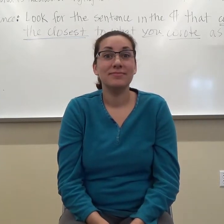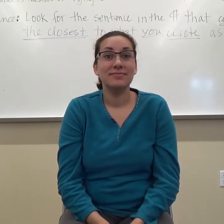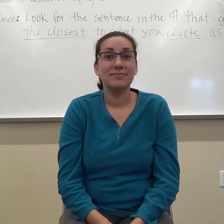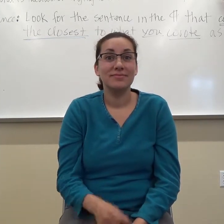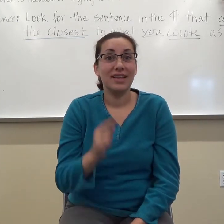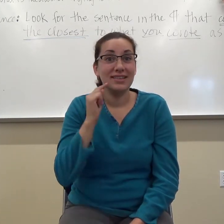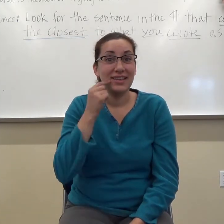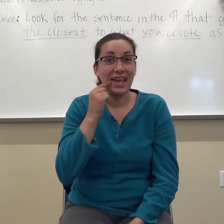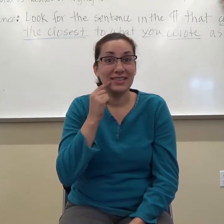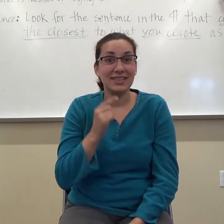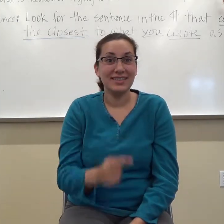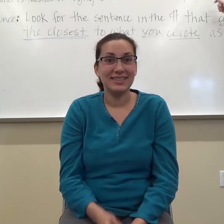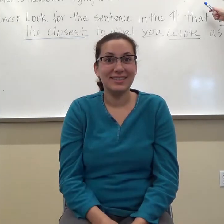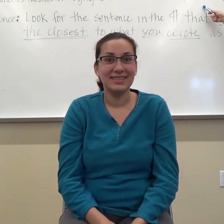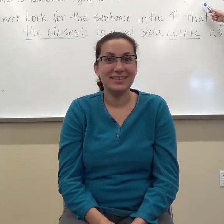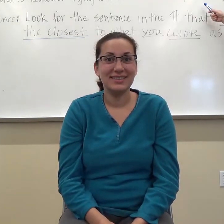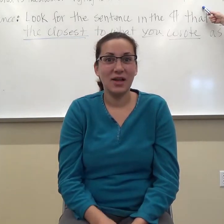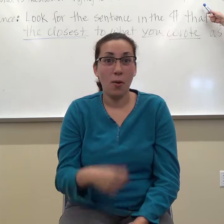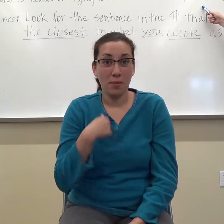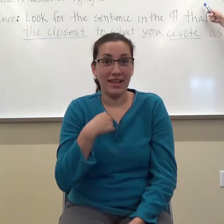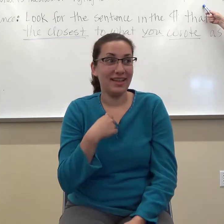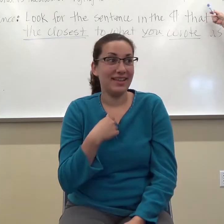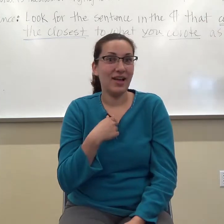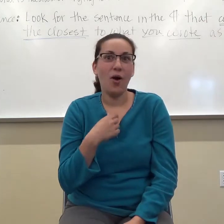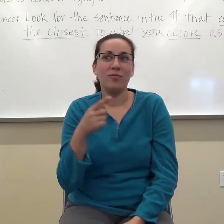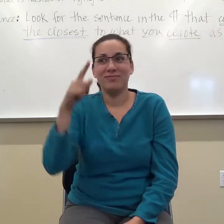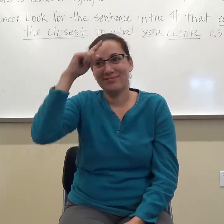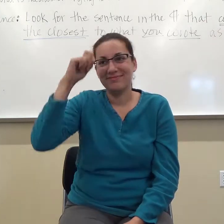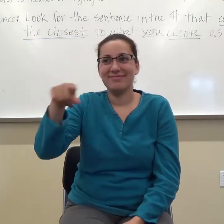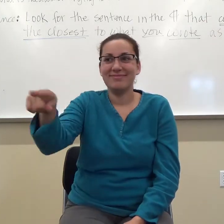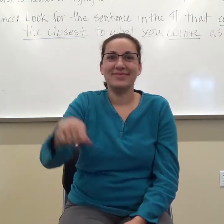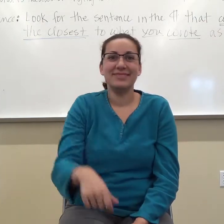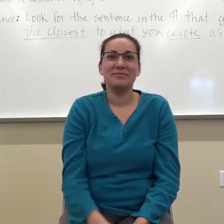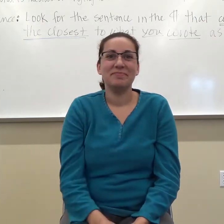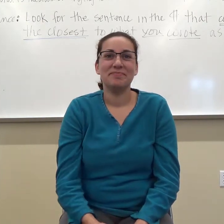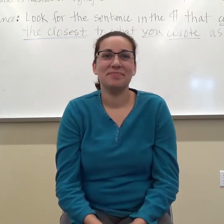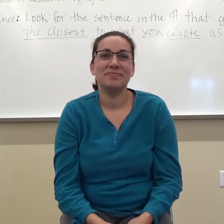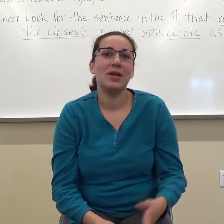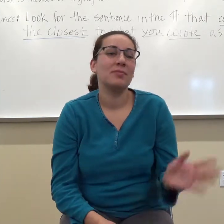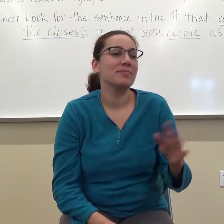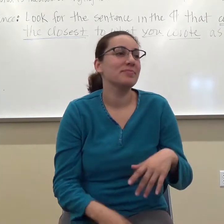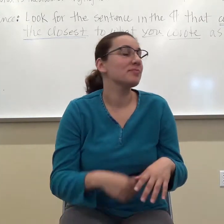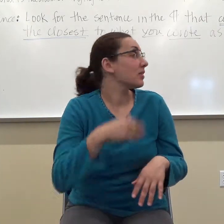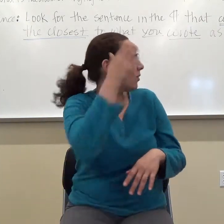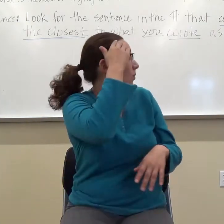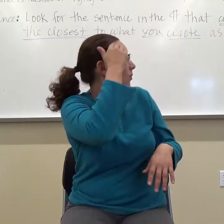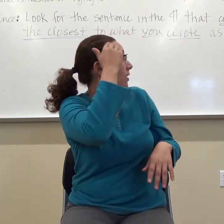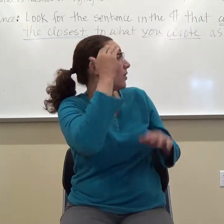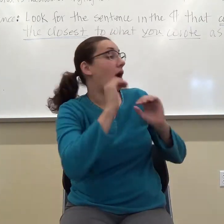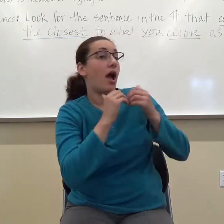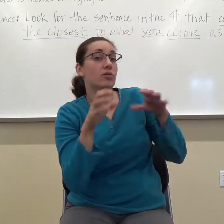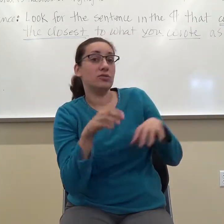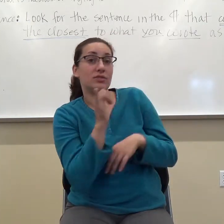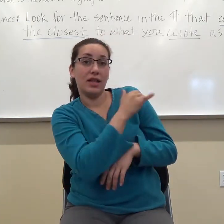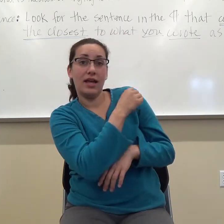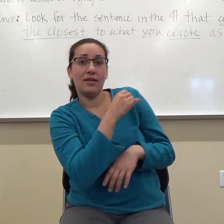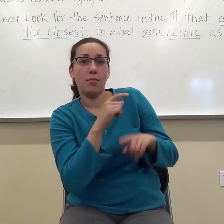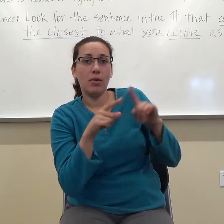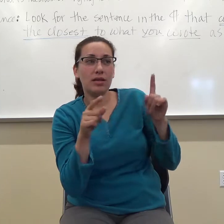know how to do this. You know how to do this, but we just need, some people just need that reminder about